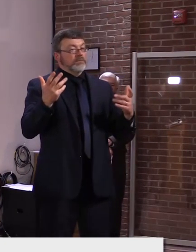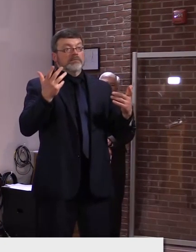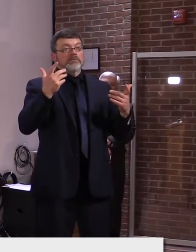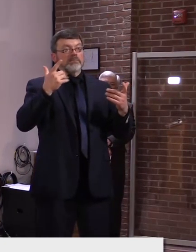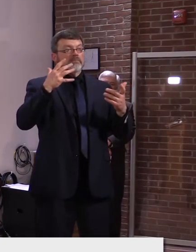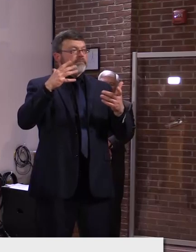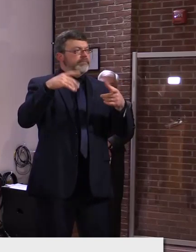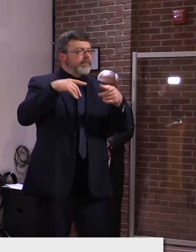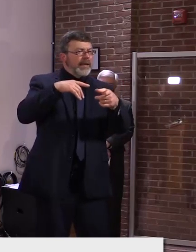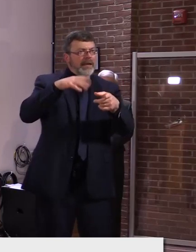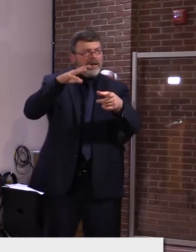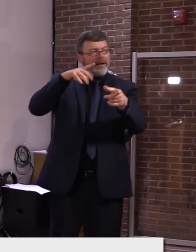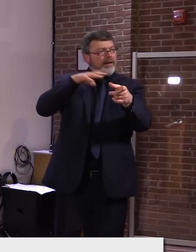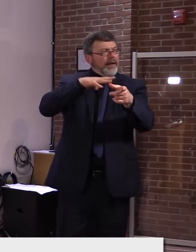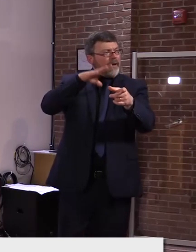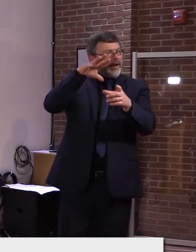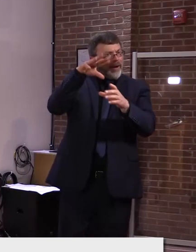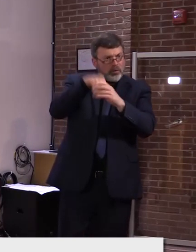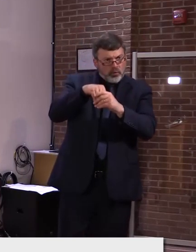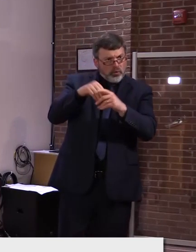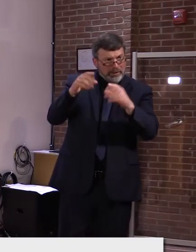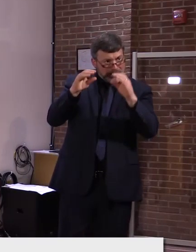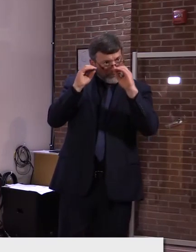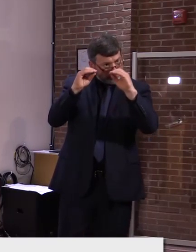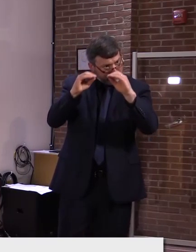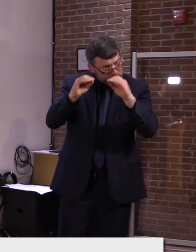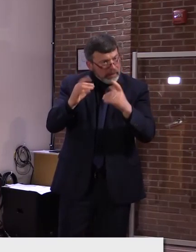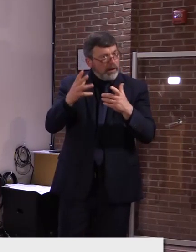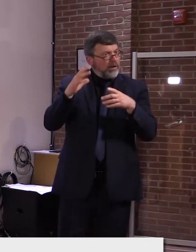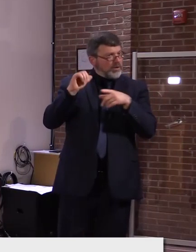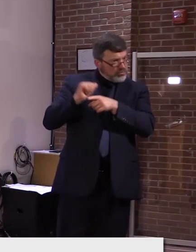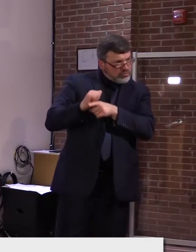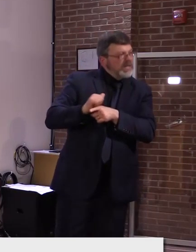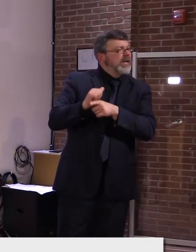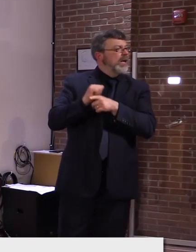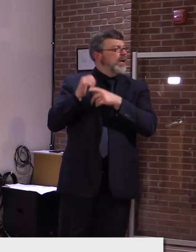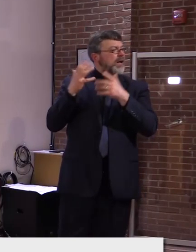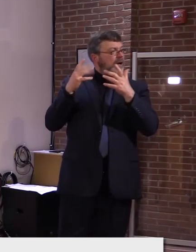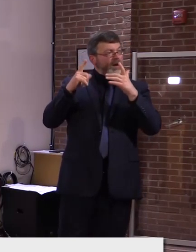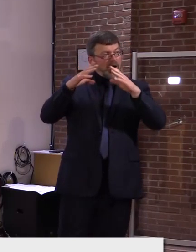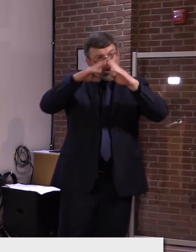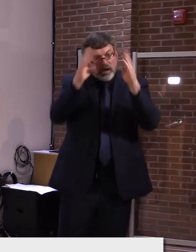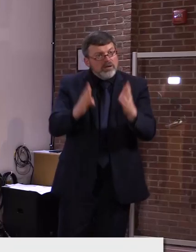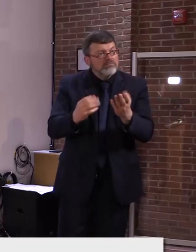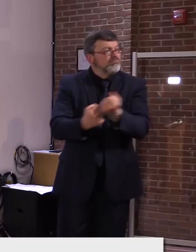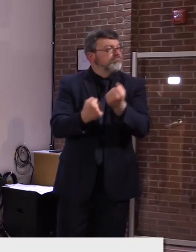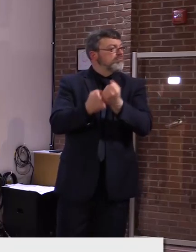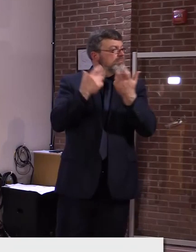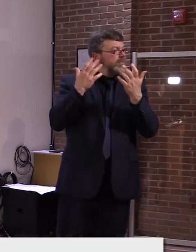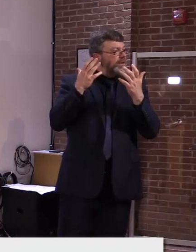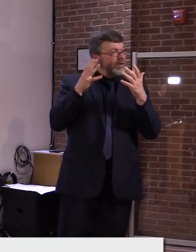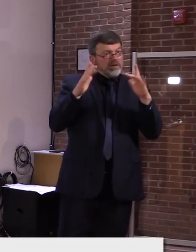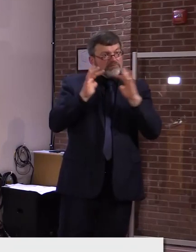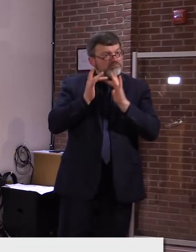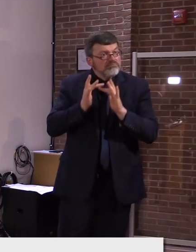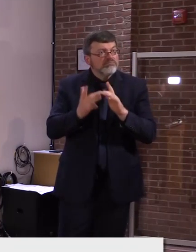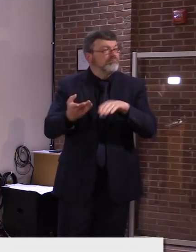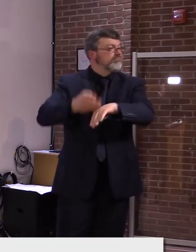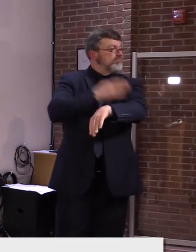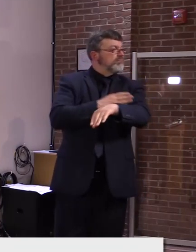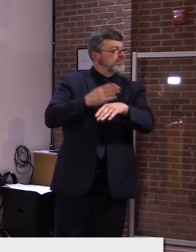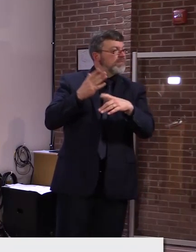board. Retraining. Education, housing, broadband, trying to revitalize our downtowns, our